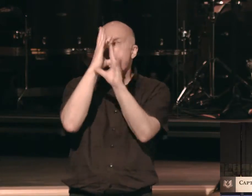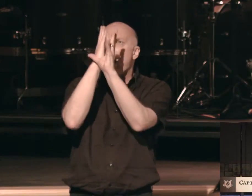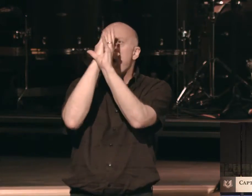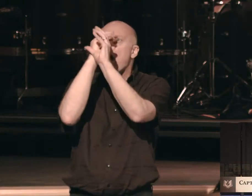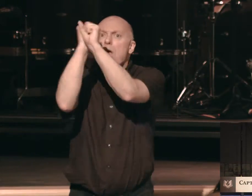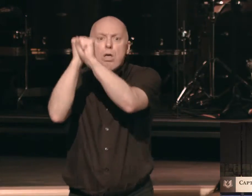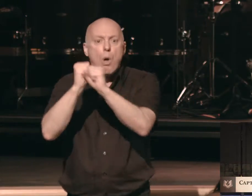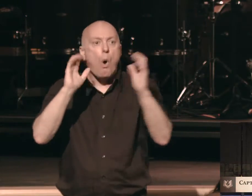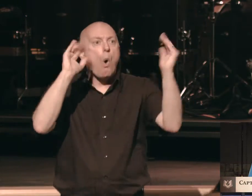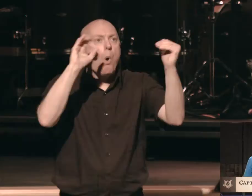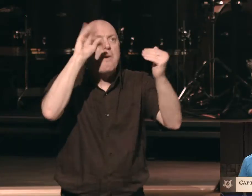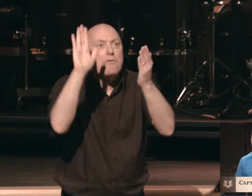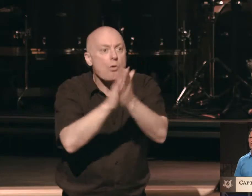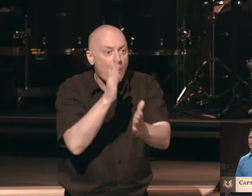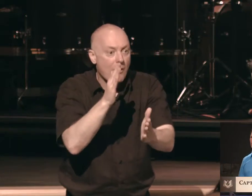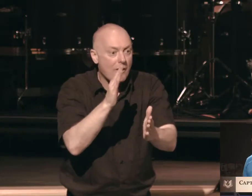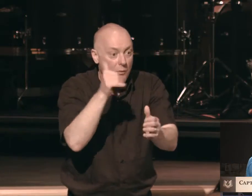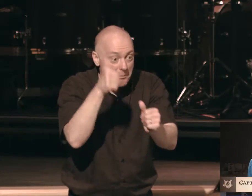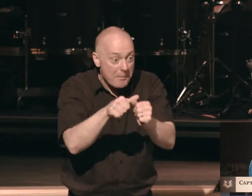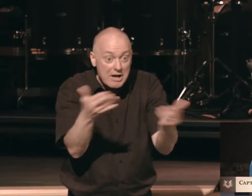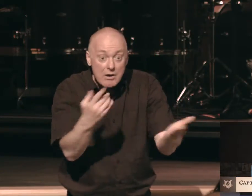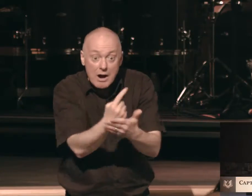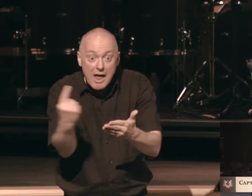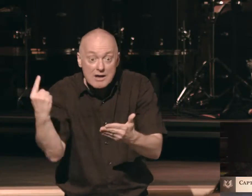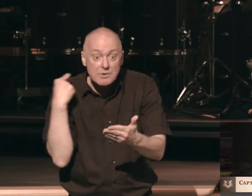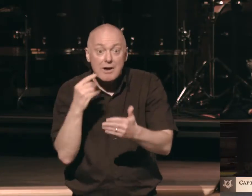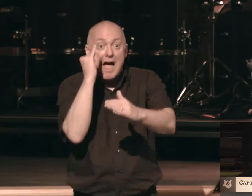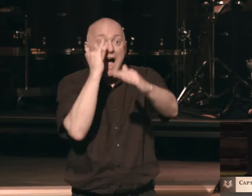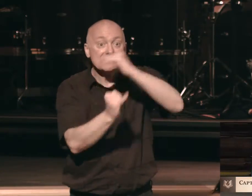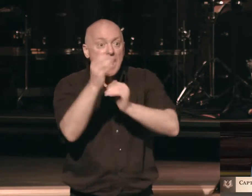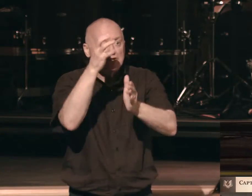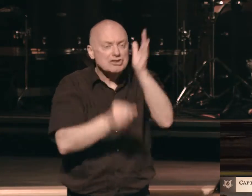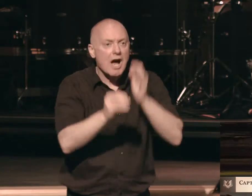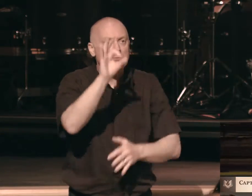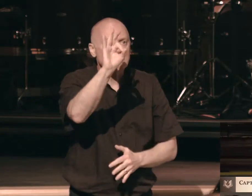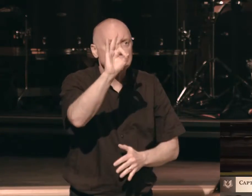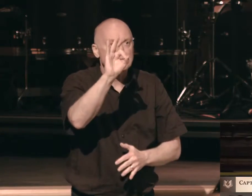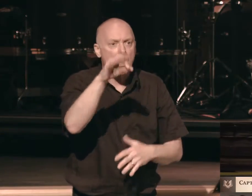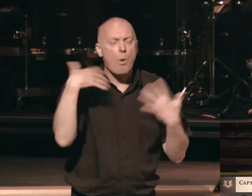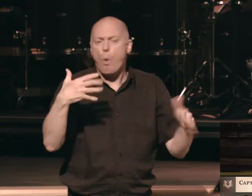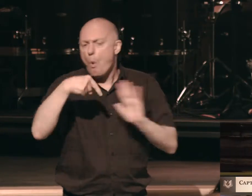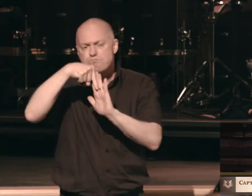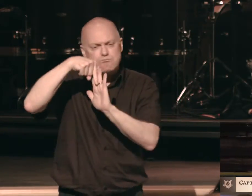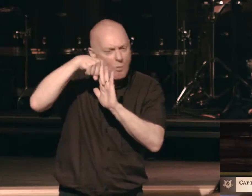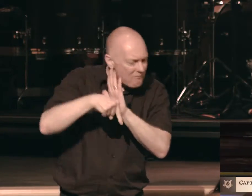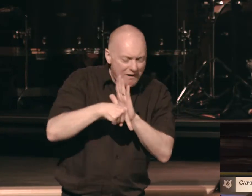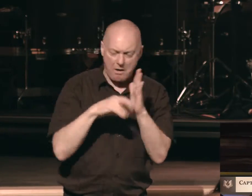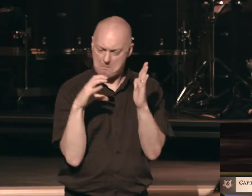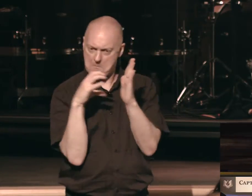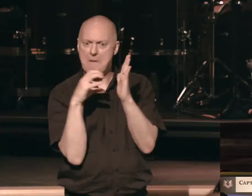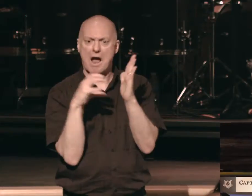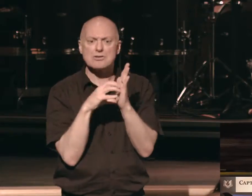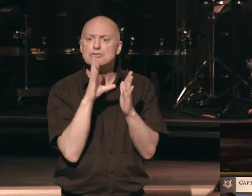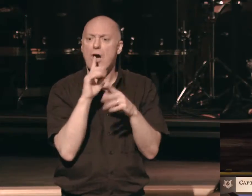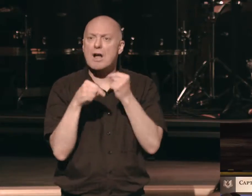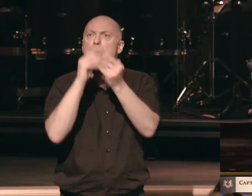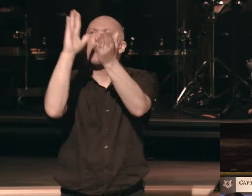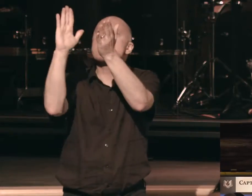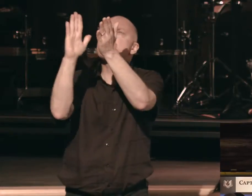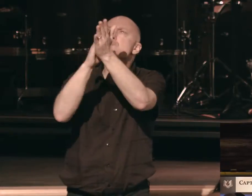looking to be captured by the hope of glory. If you are here, you will recall in Isaiah chapter 9 these profound